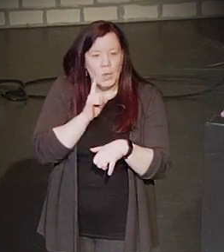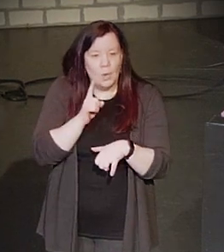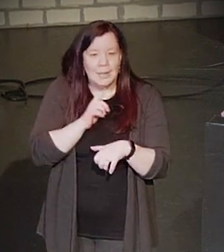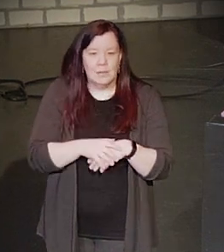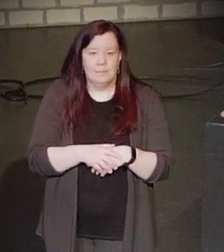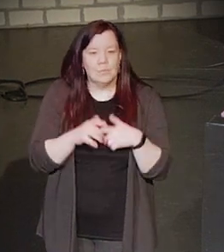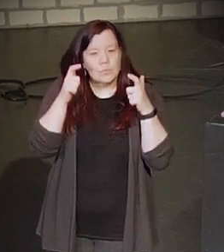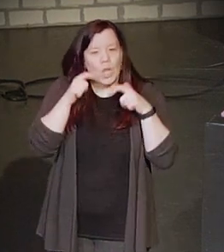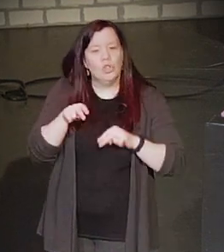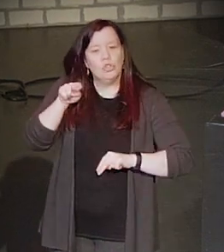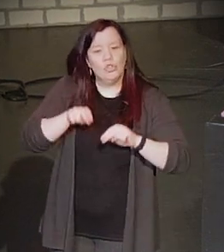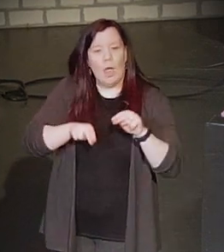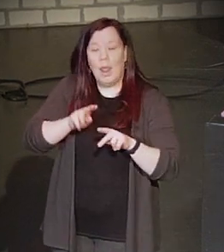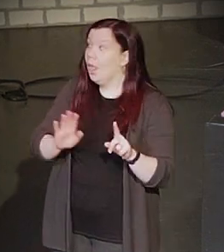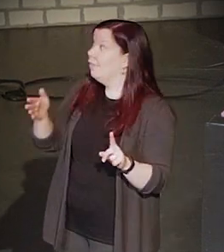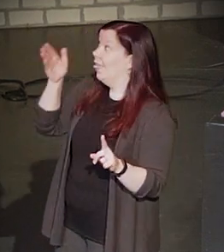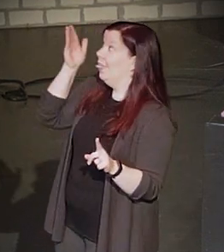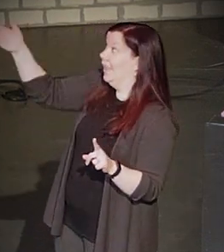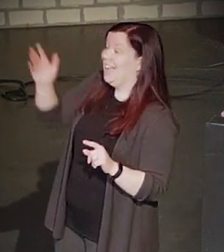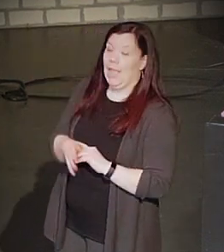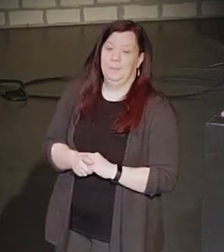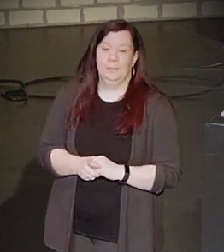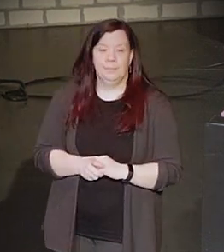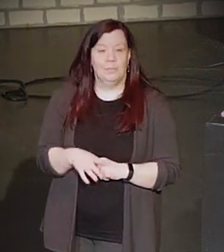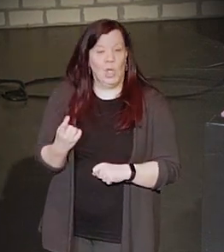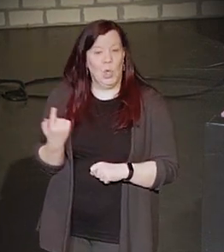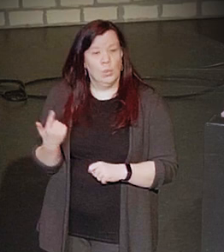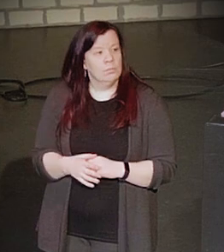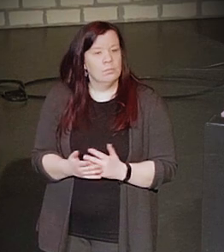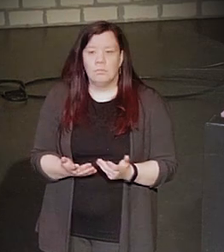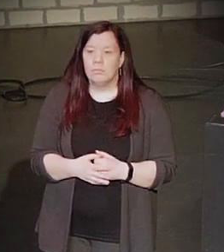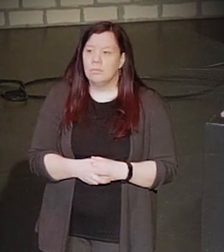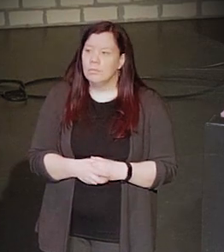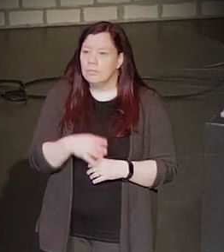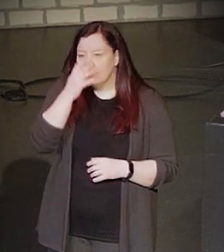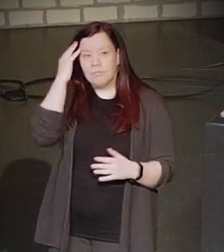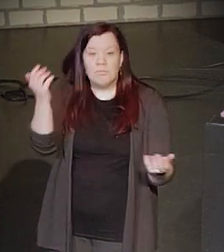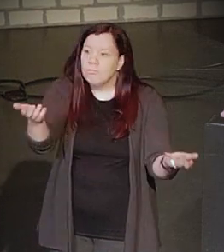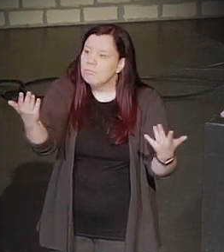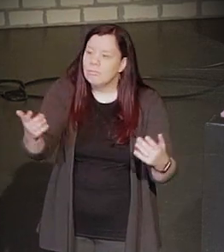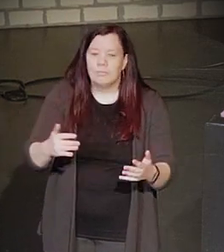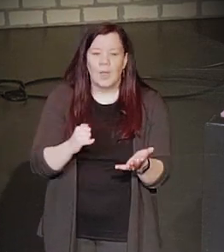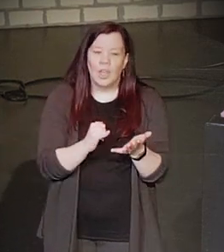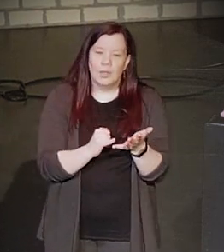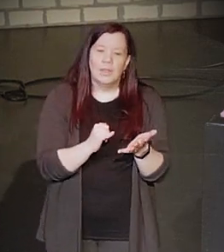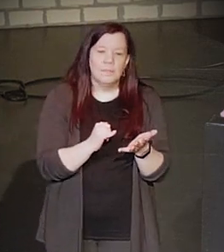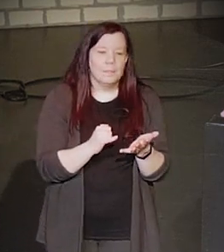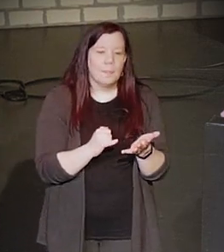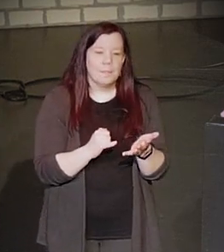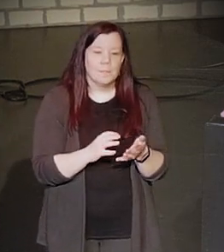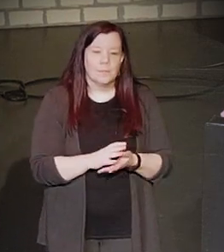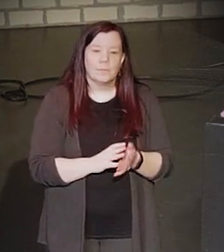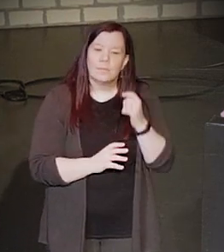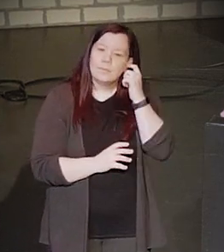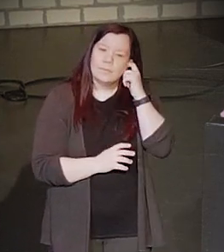of this guy. Anyone want to know? Anyone know who he is? Shout it out. Socrates,